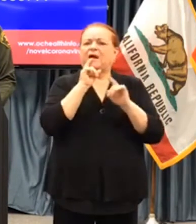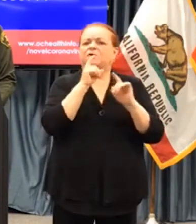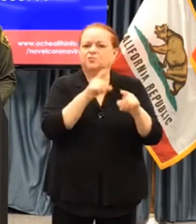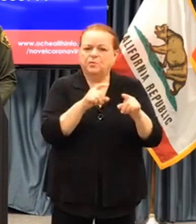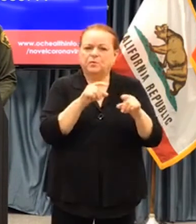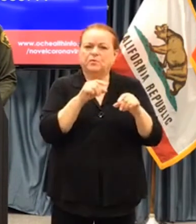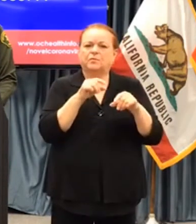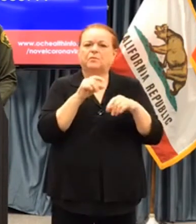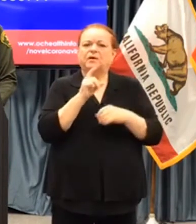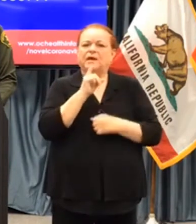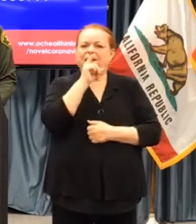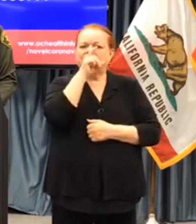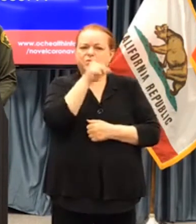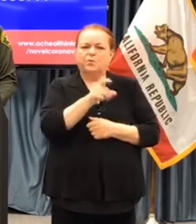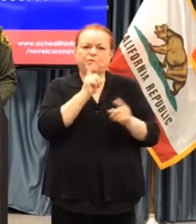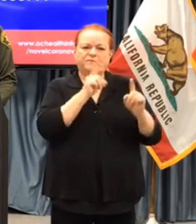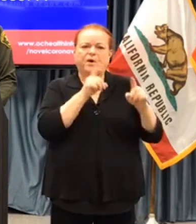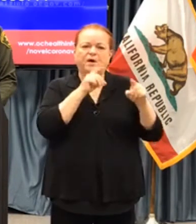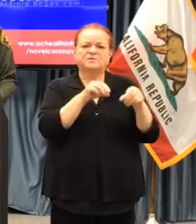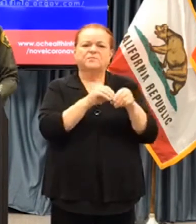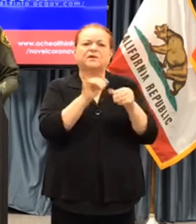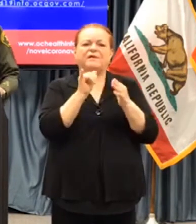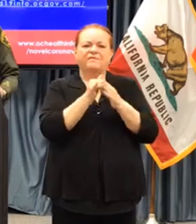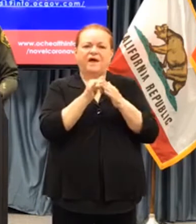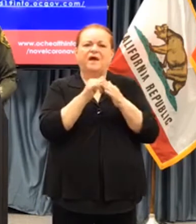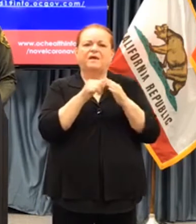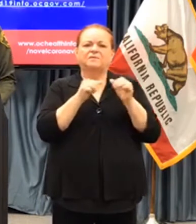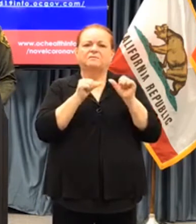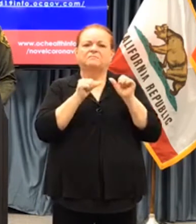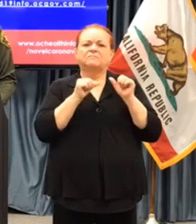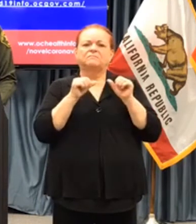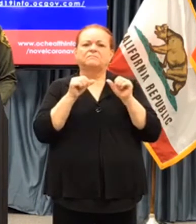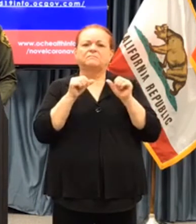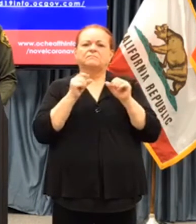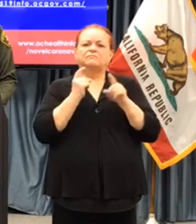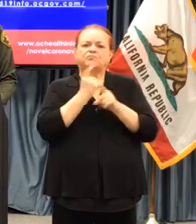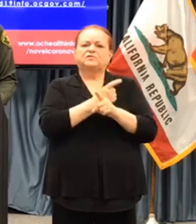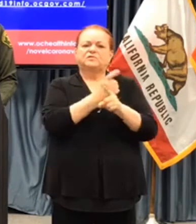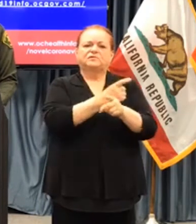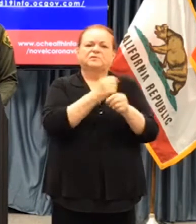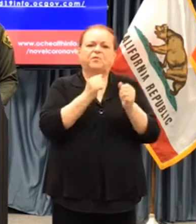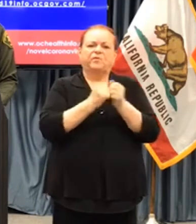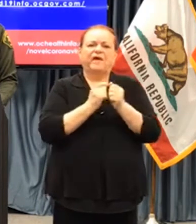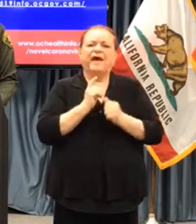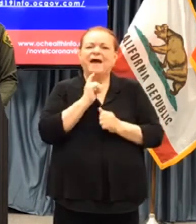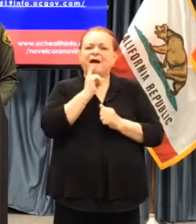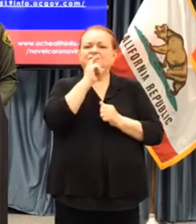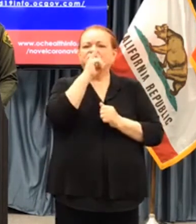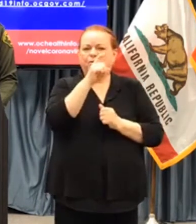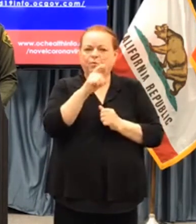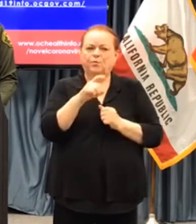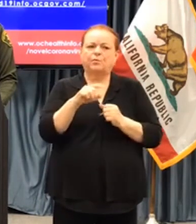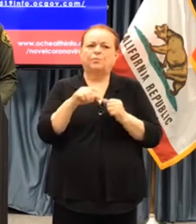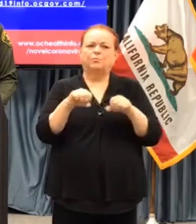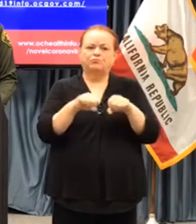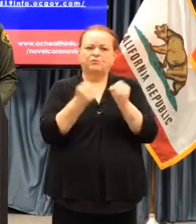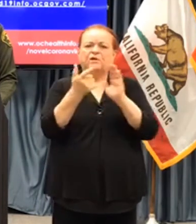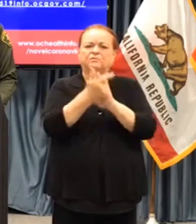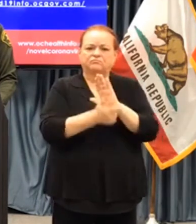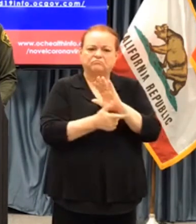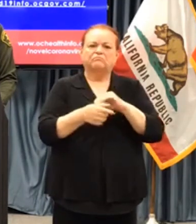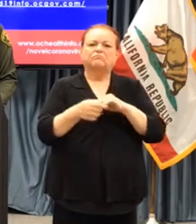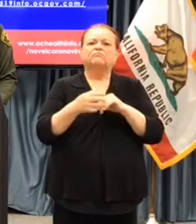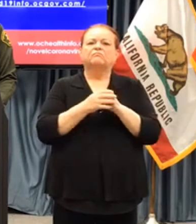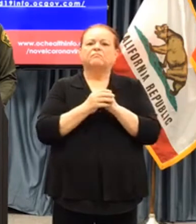is consistent with the number of calls for service results in a certain number of actual crimes. We can get that information to